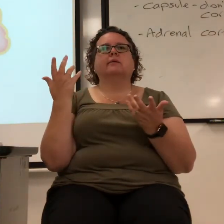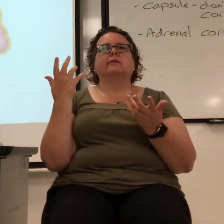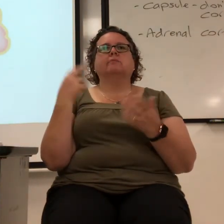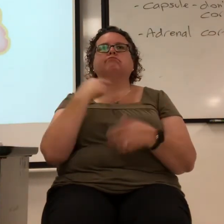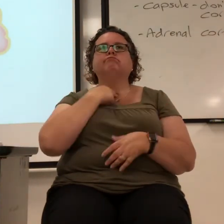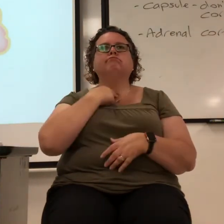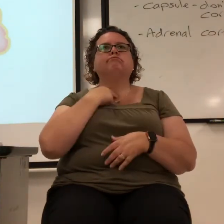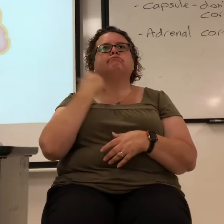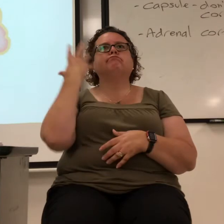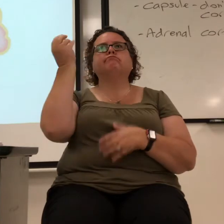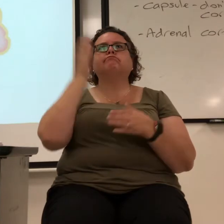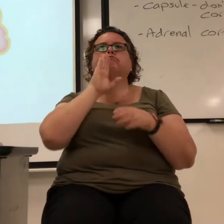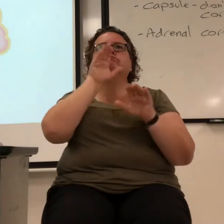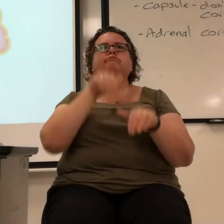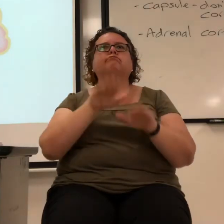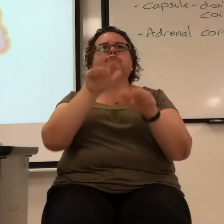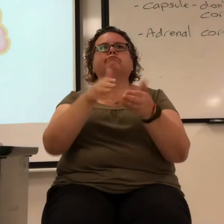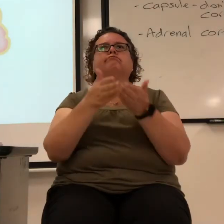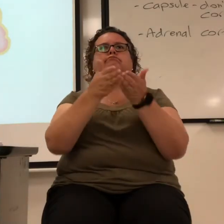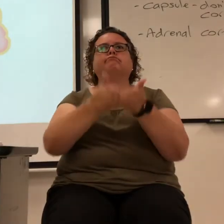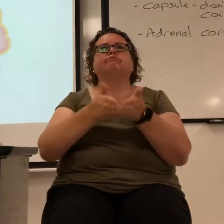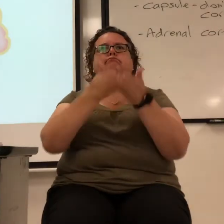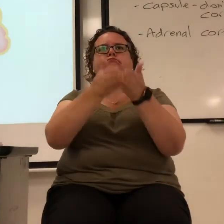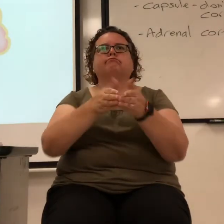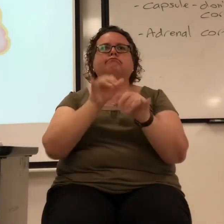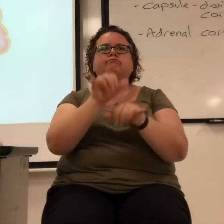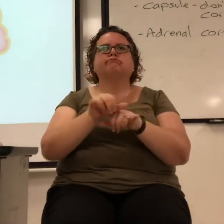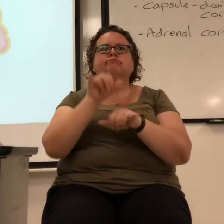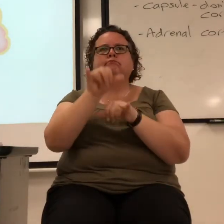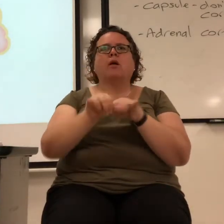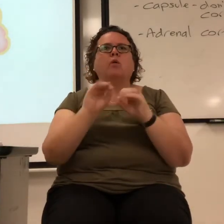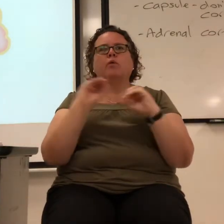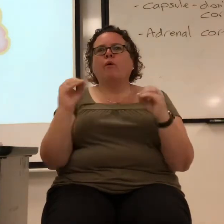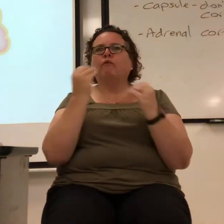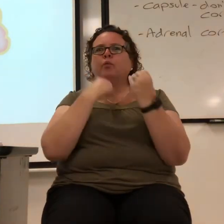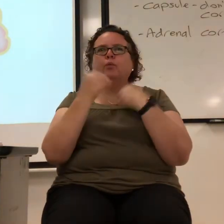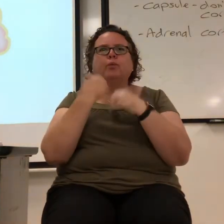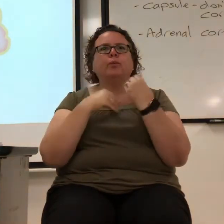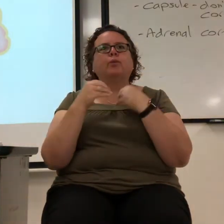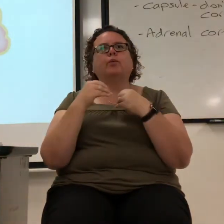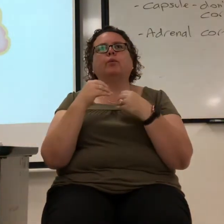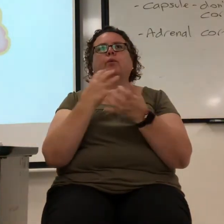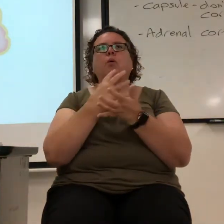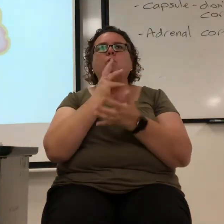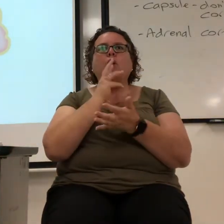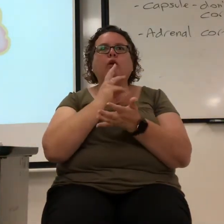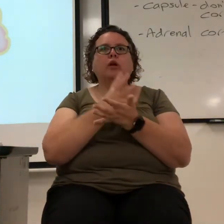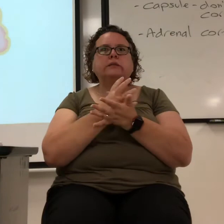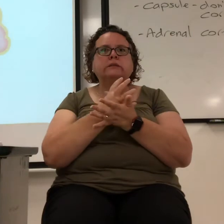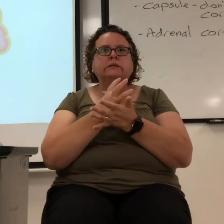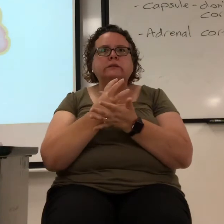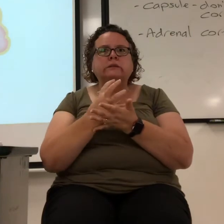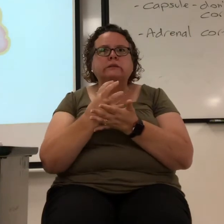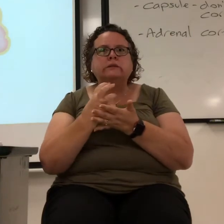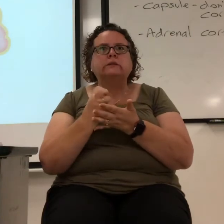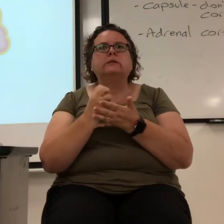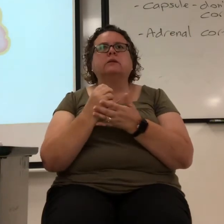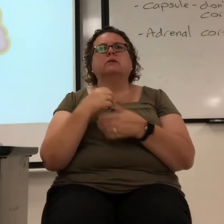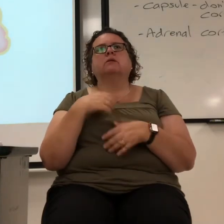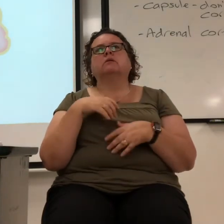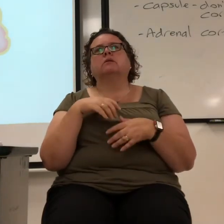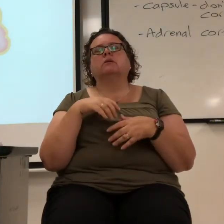stranded at sea, you know, no food, running out of water, running out of